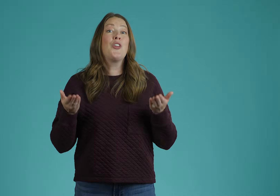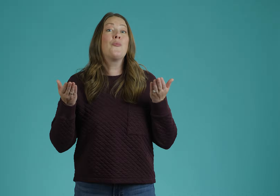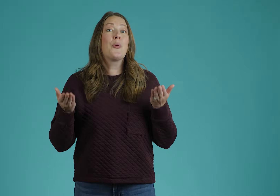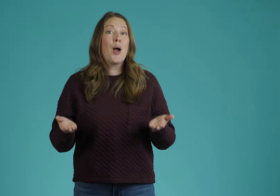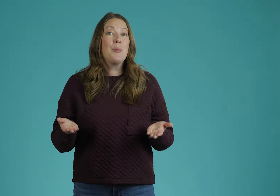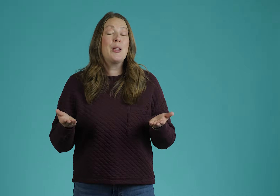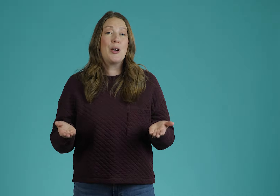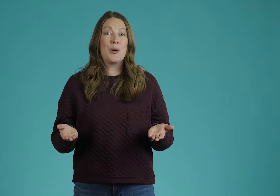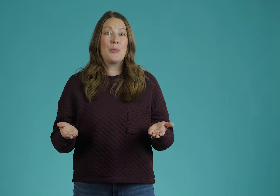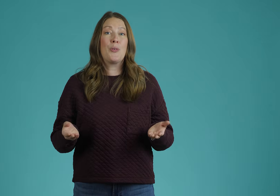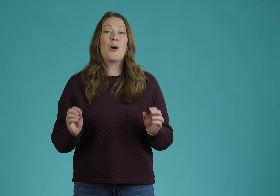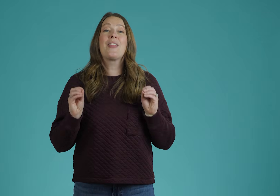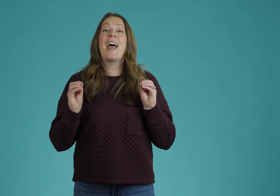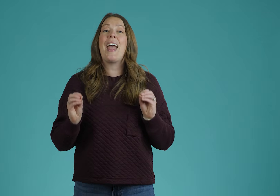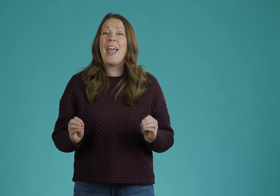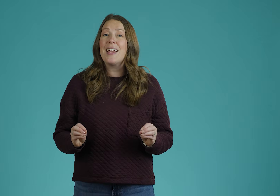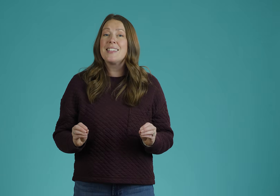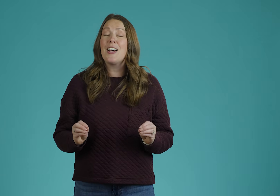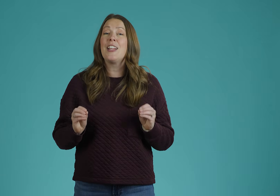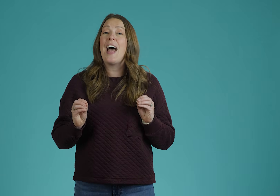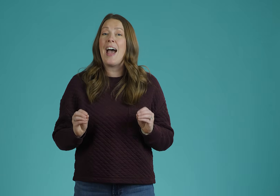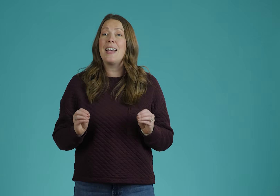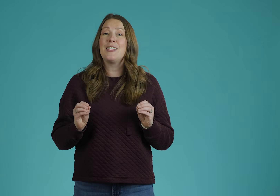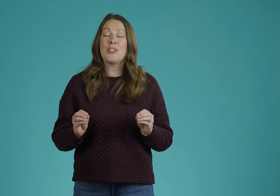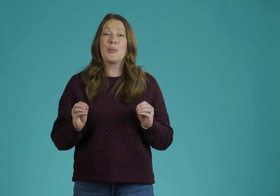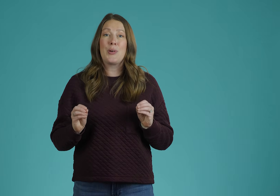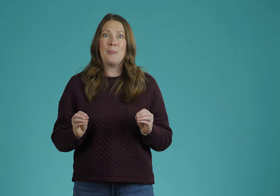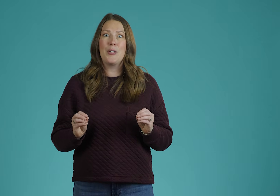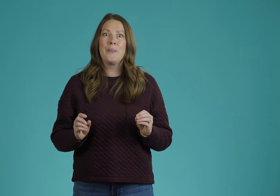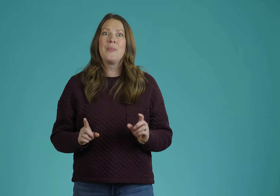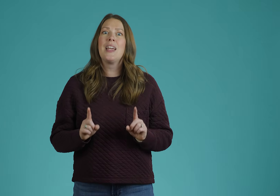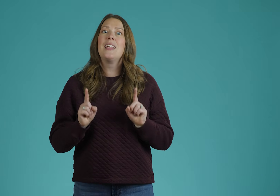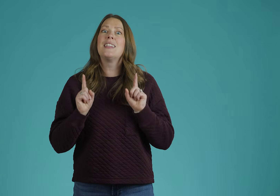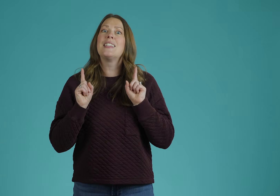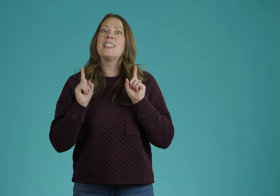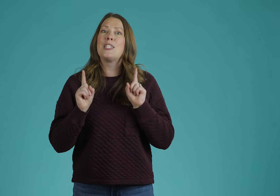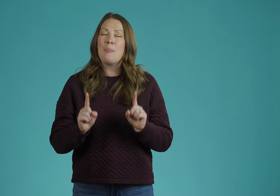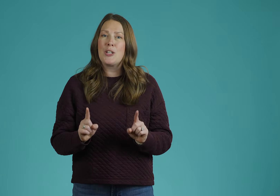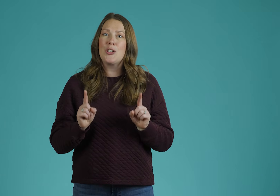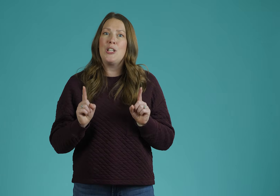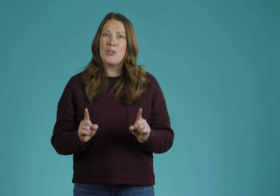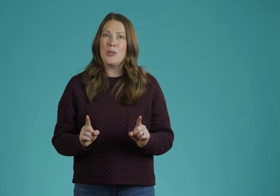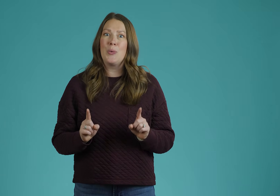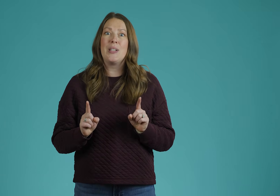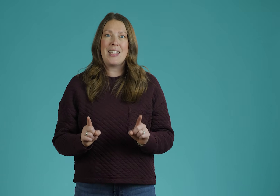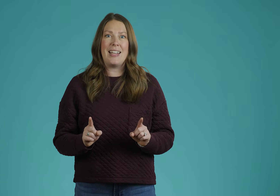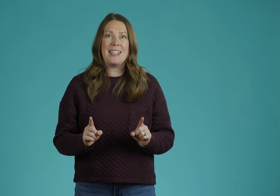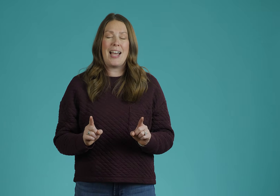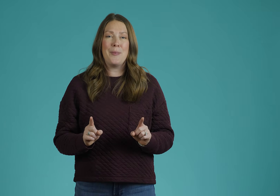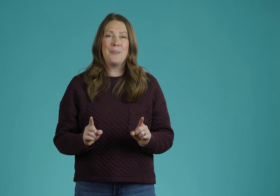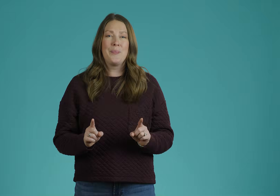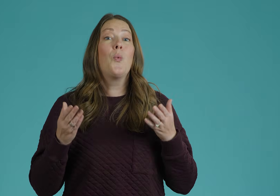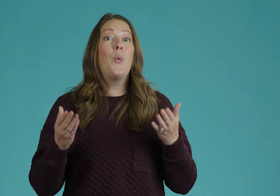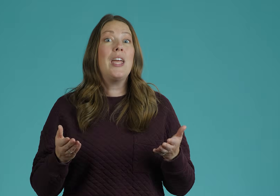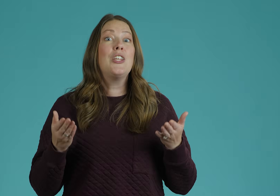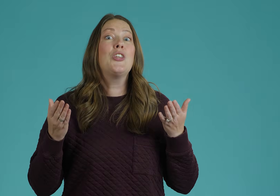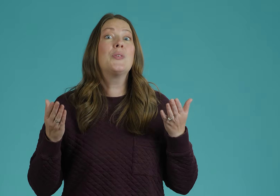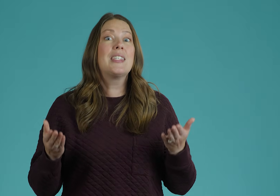You've probably heard before that ASL has its own grammar. This is especially true when signing time. When you